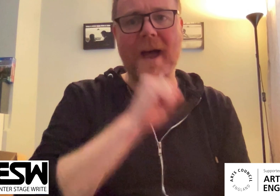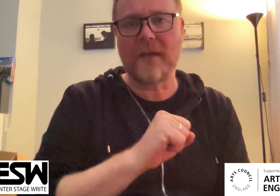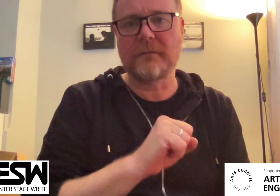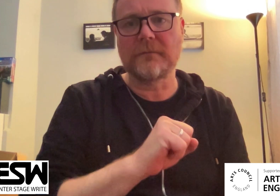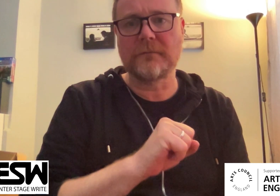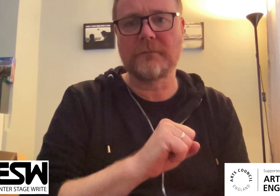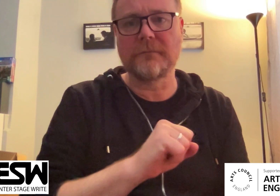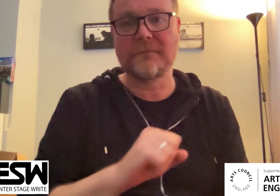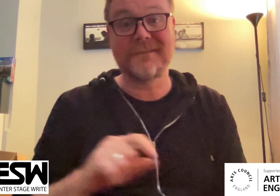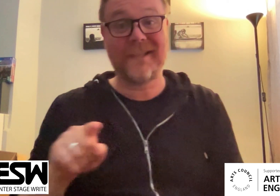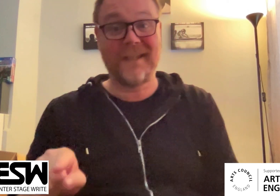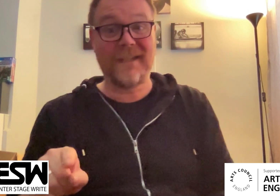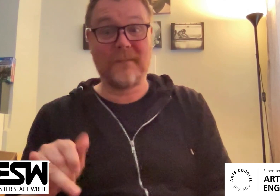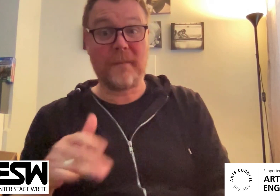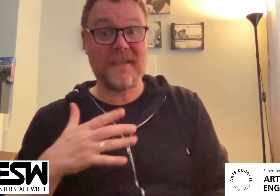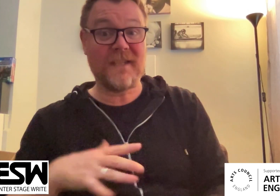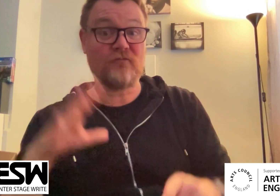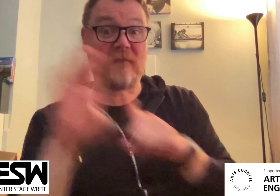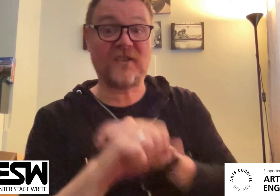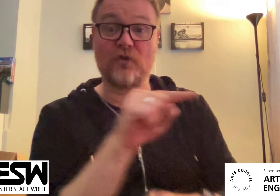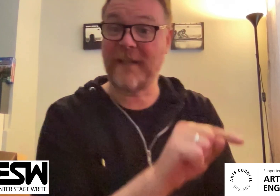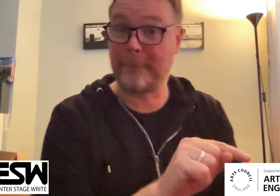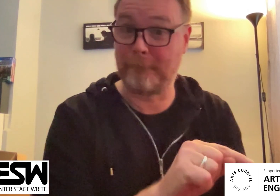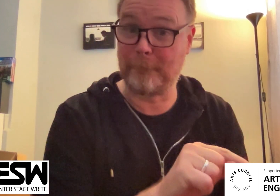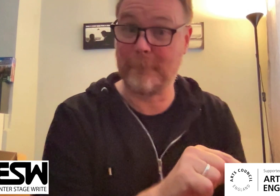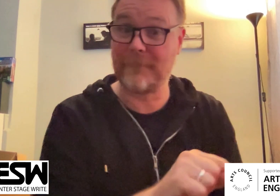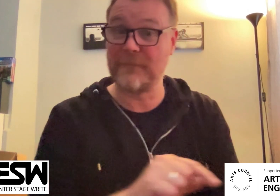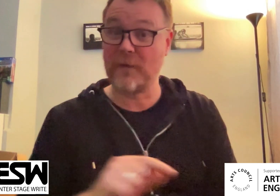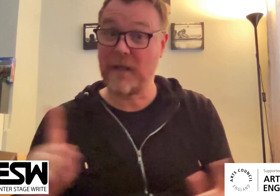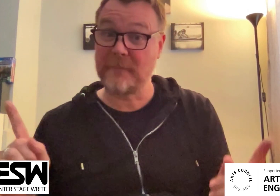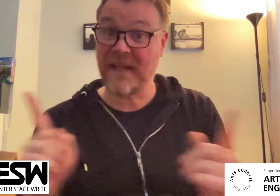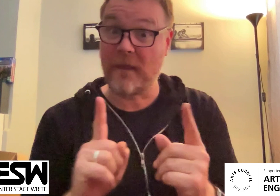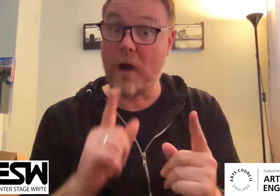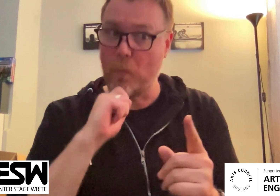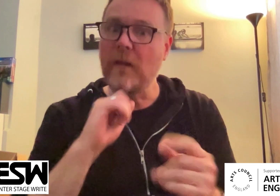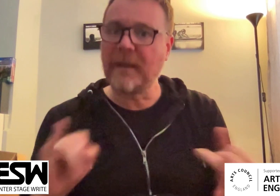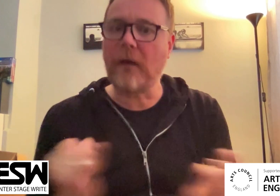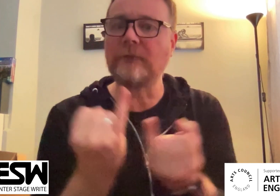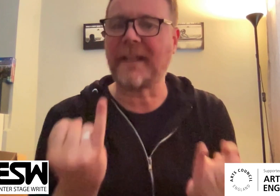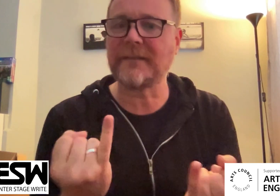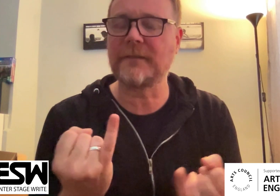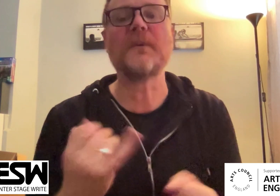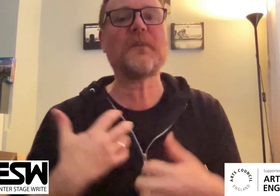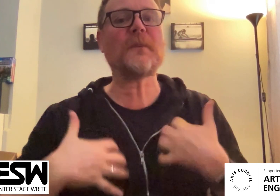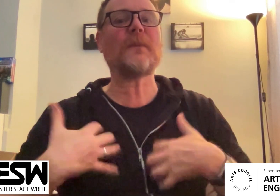the antagonist will be the local baddie. Maybe our protagonist wants to come and get some